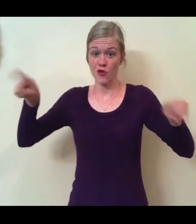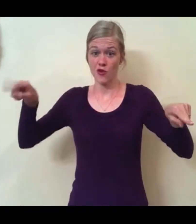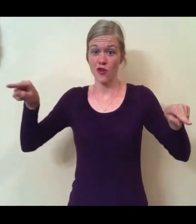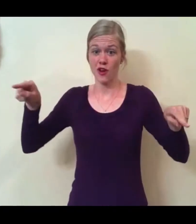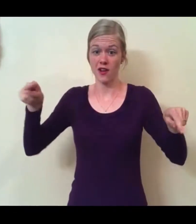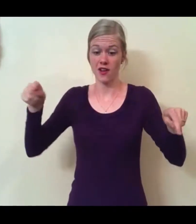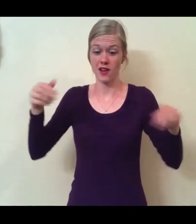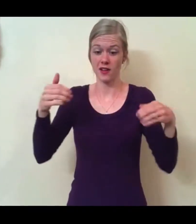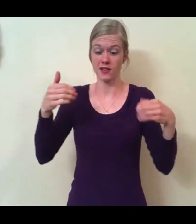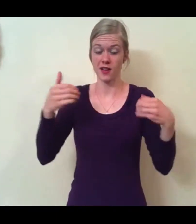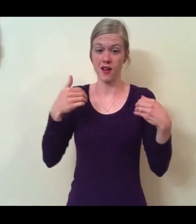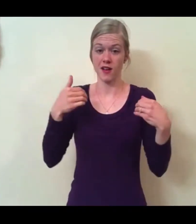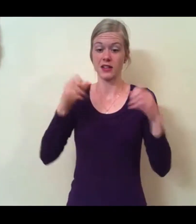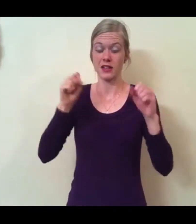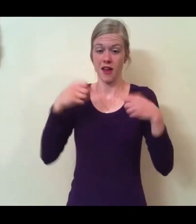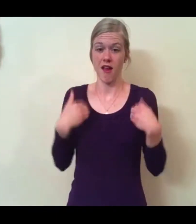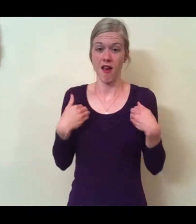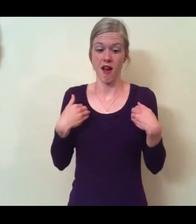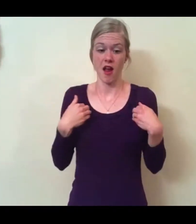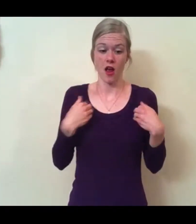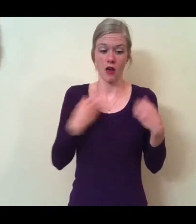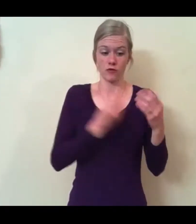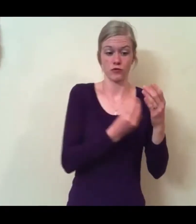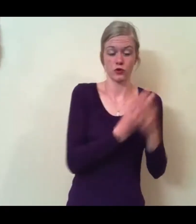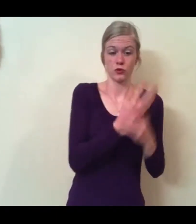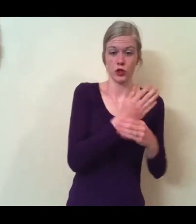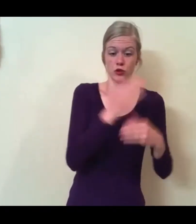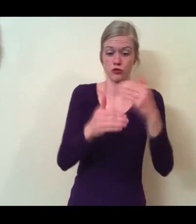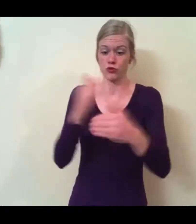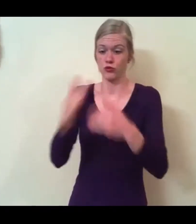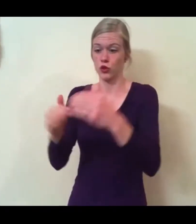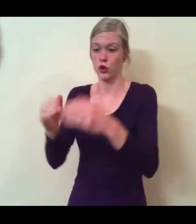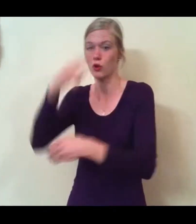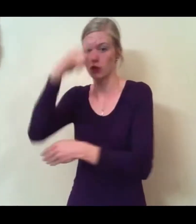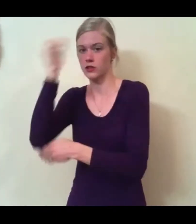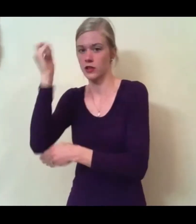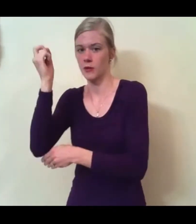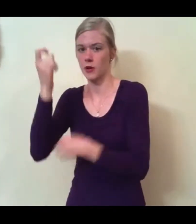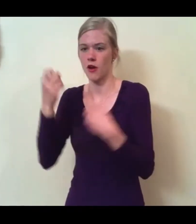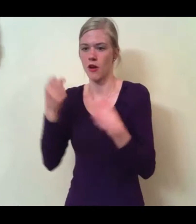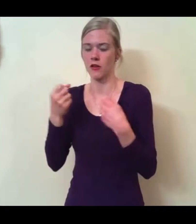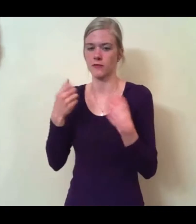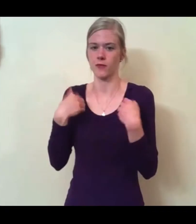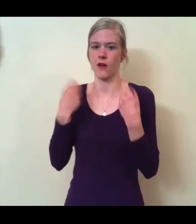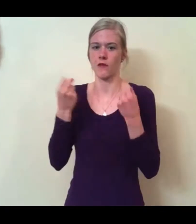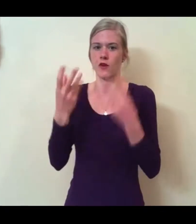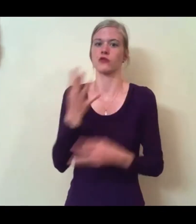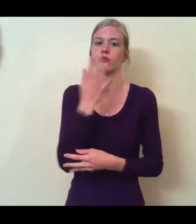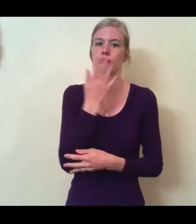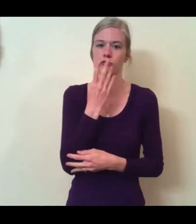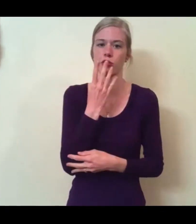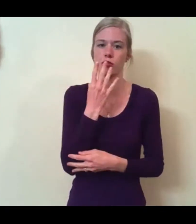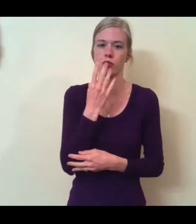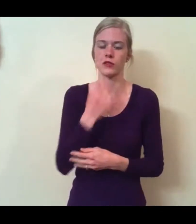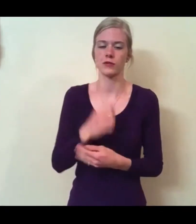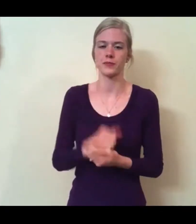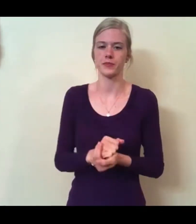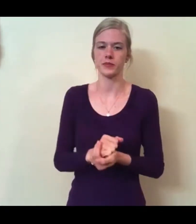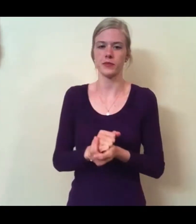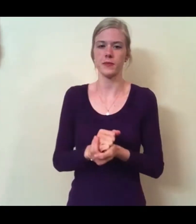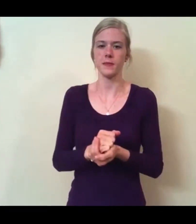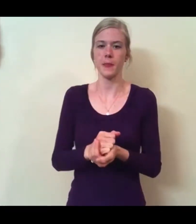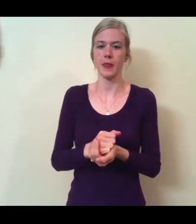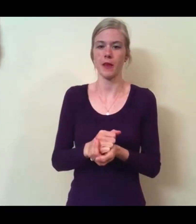summer, and you'll have lots of colors. Strictly speaking, daffodils, narcissus, tulips, lilies, and